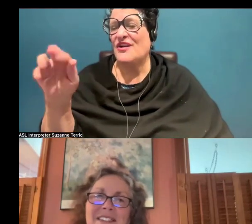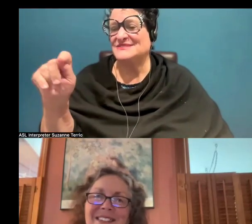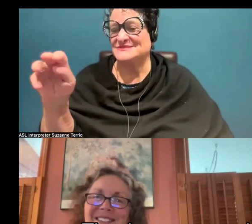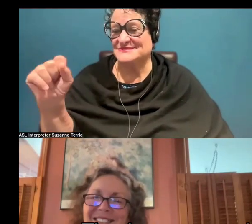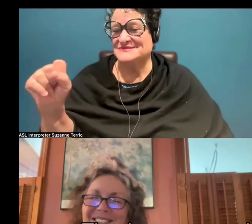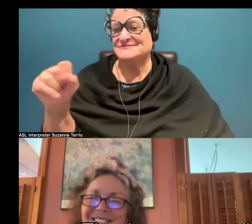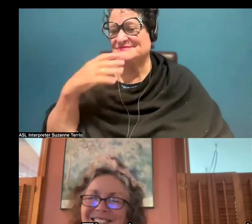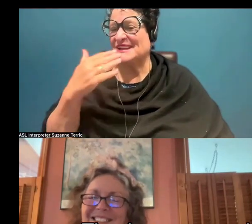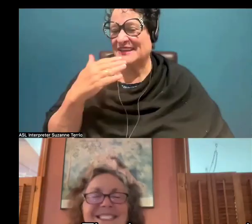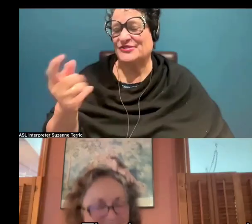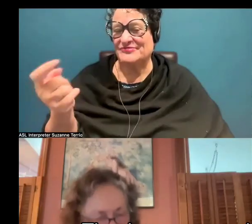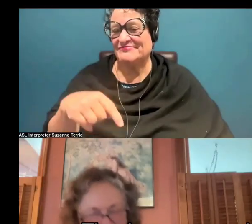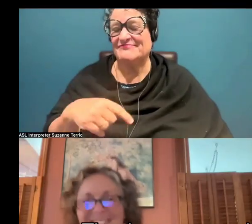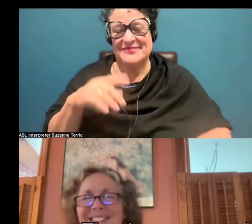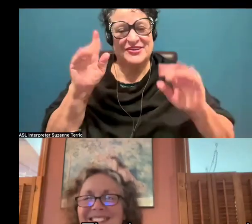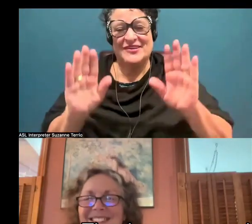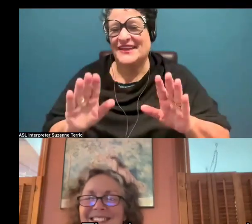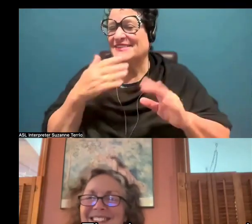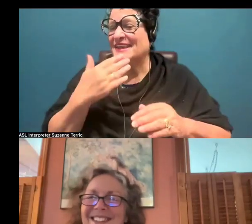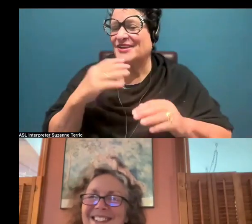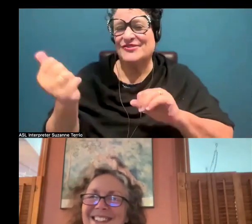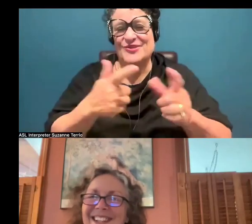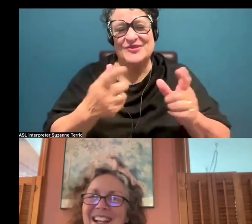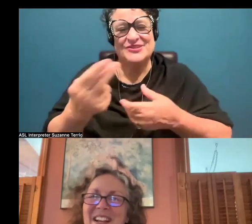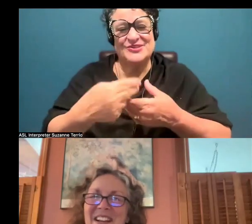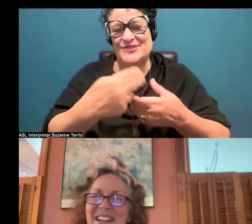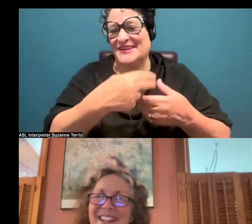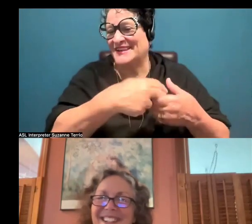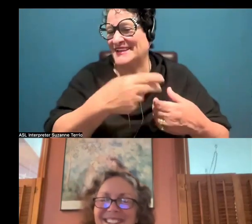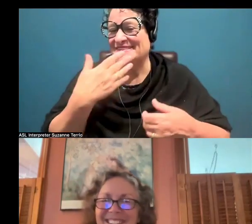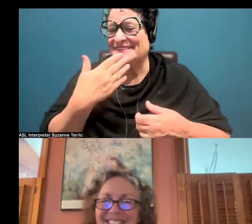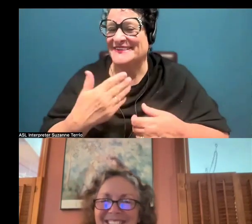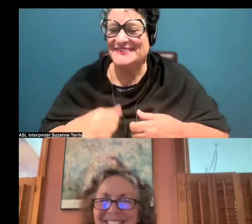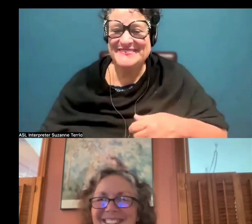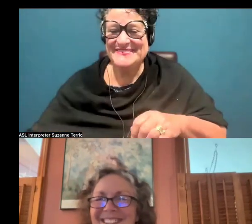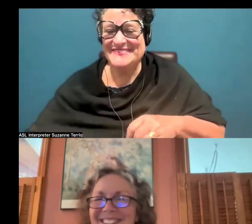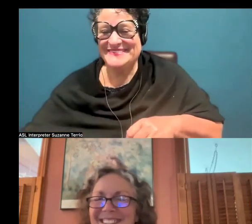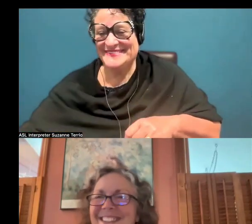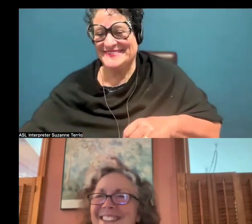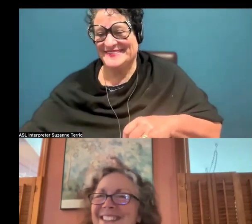Thank Thank you you. so much for having me. And thank you everybody for joining. Mm. Yeah.